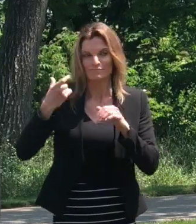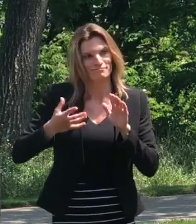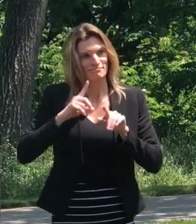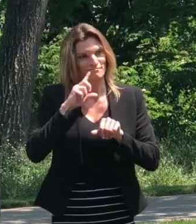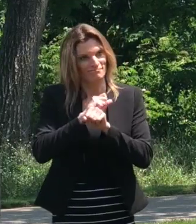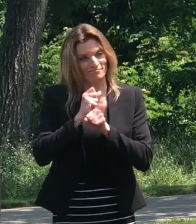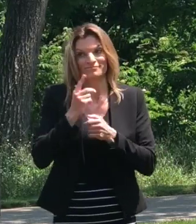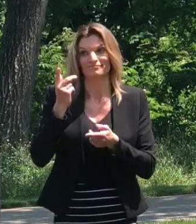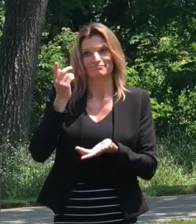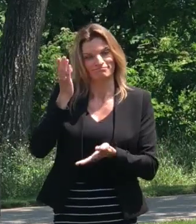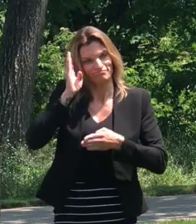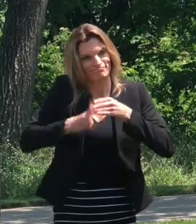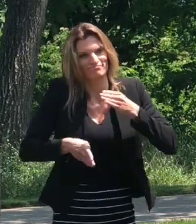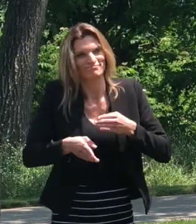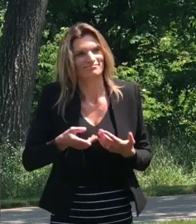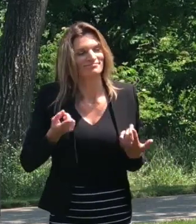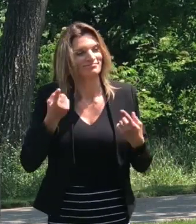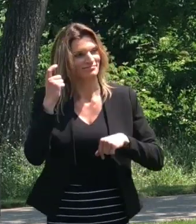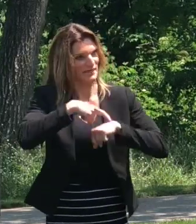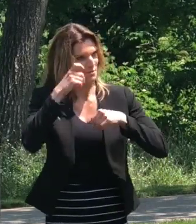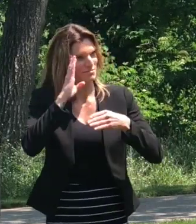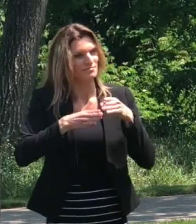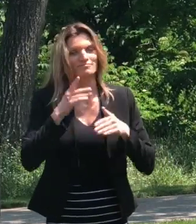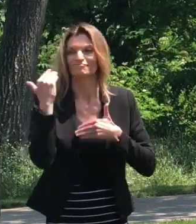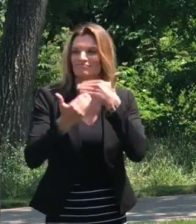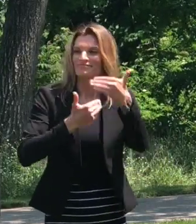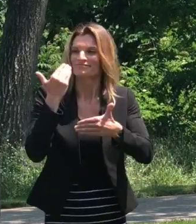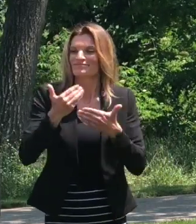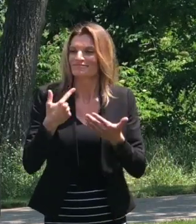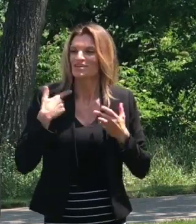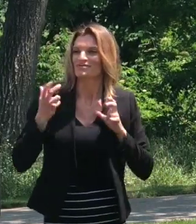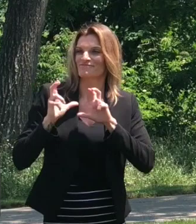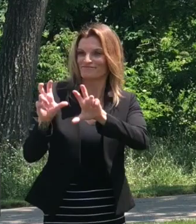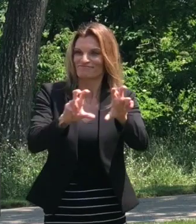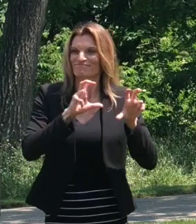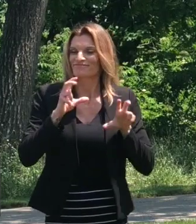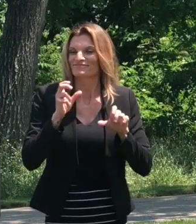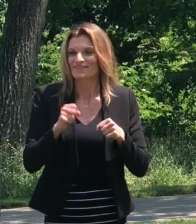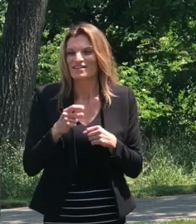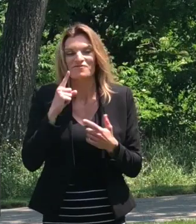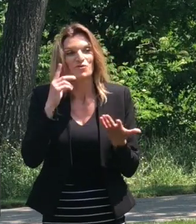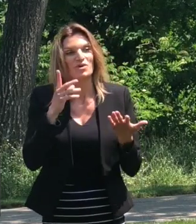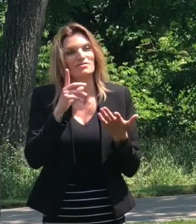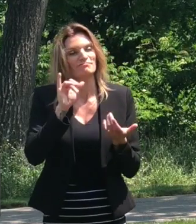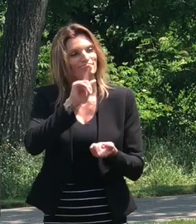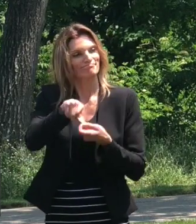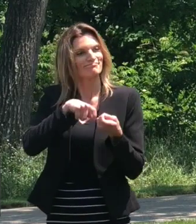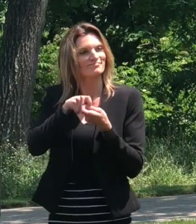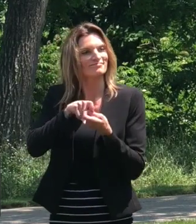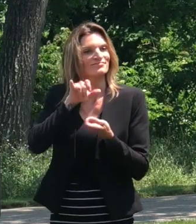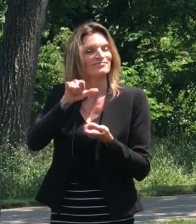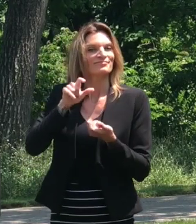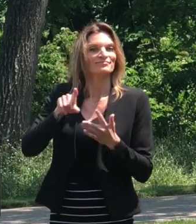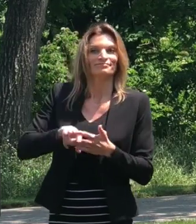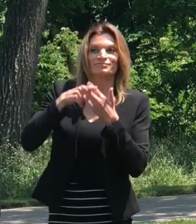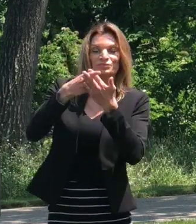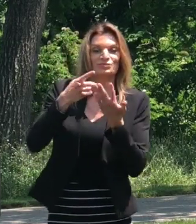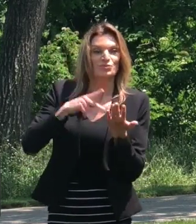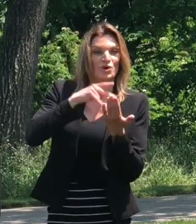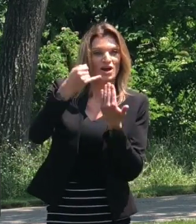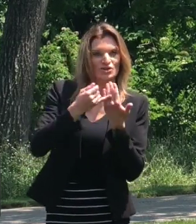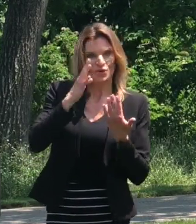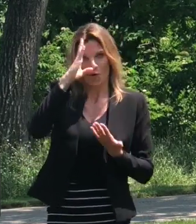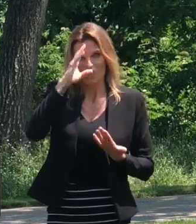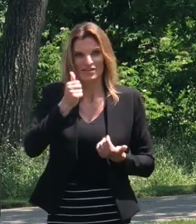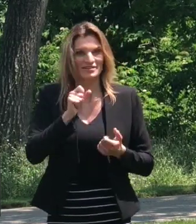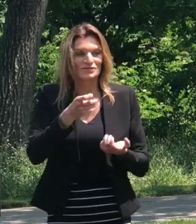actually the whole budget done, but get this piece moving so that we can get to work on a lot of the potential projects that we would